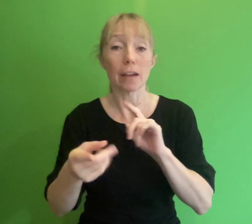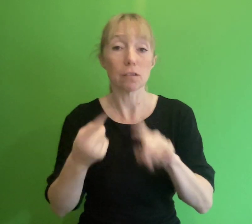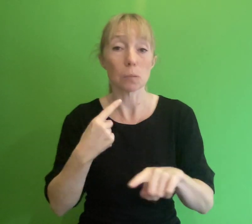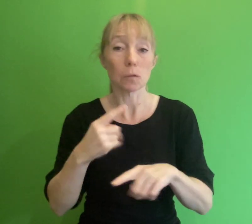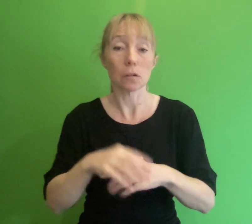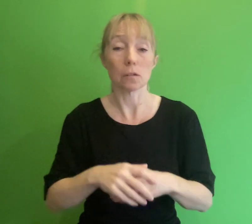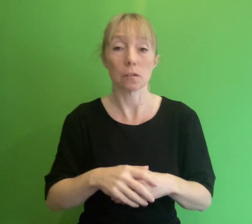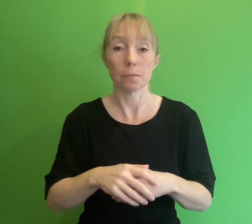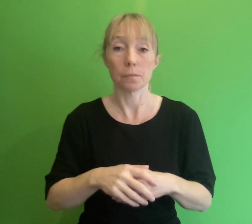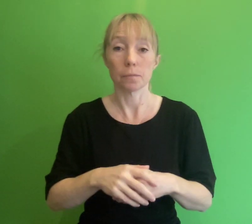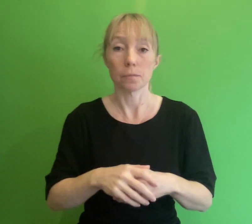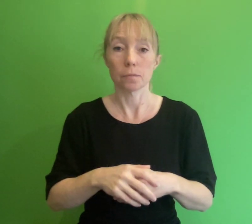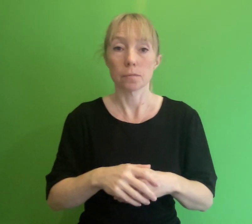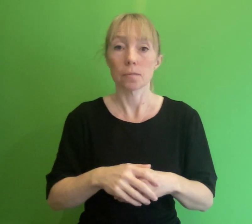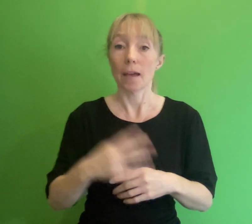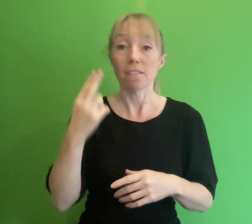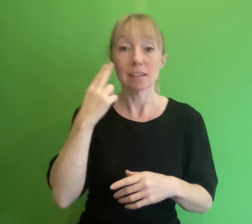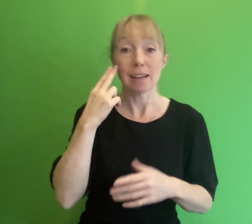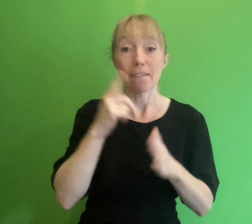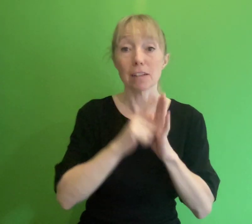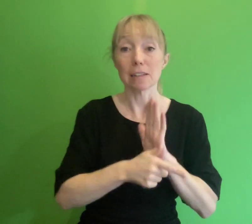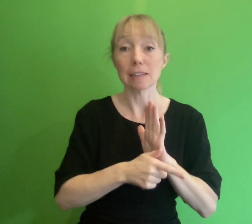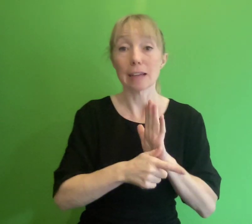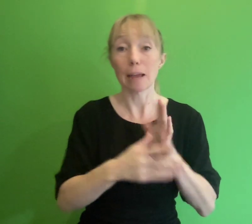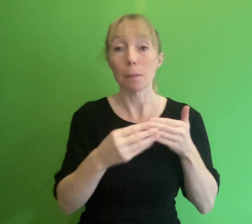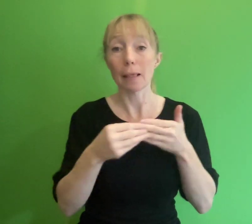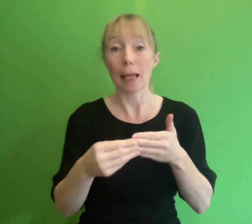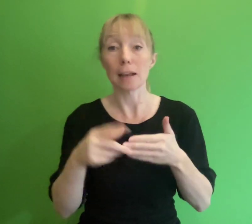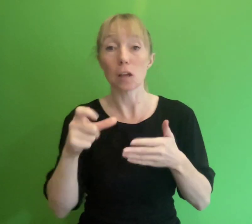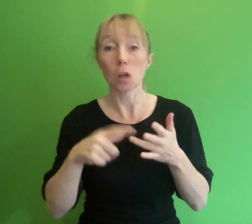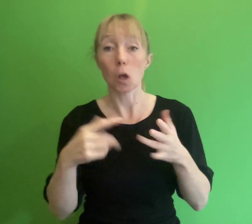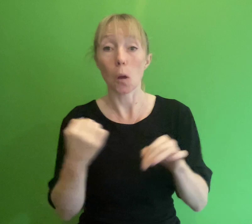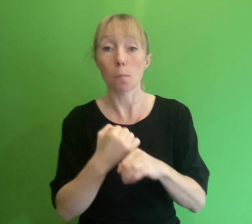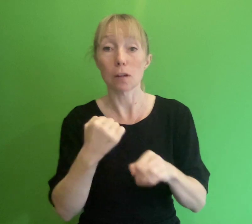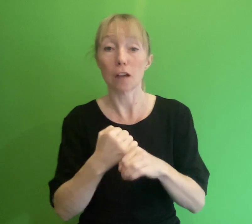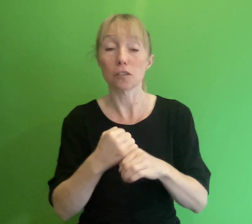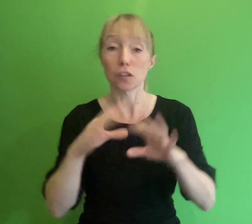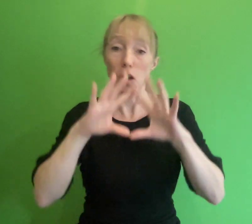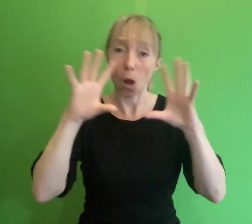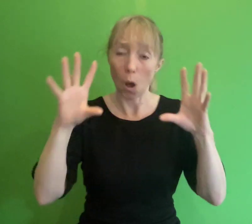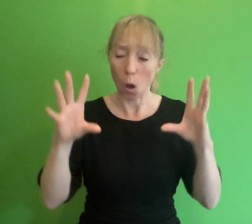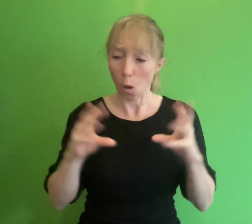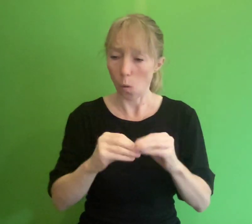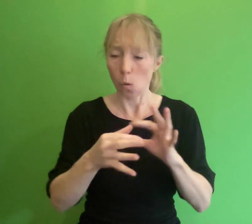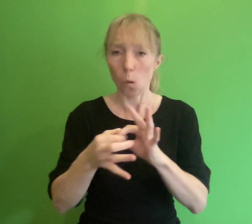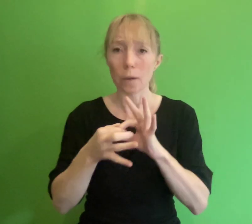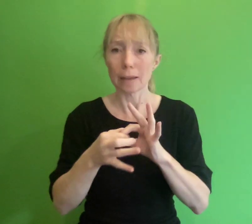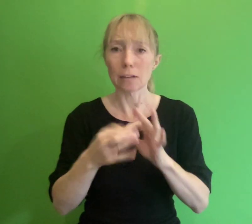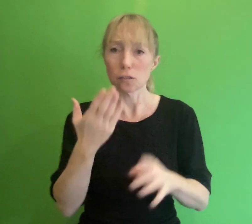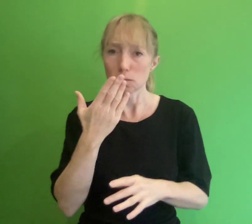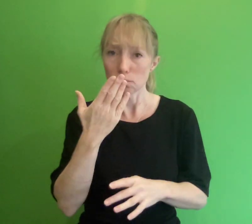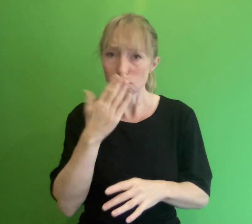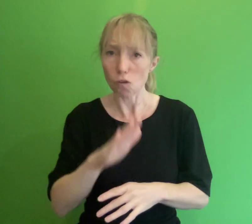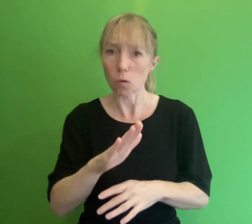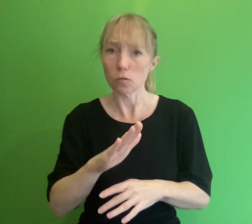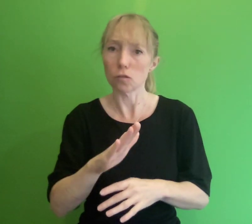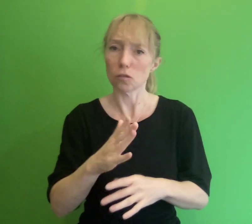Take a deaf and disabled-led co-production and whole organisation approach, and committing to being clear about your intent with